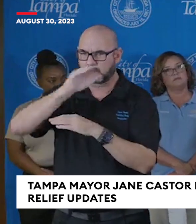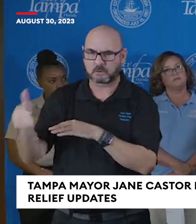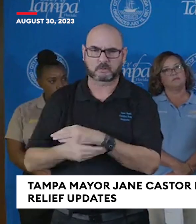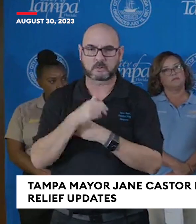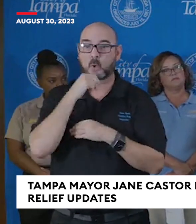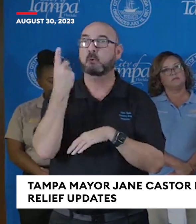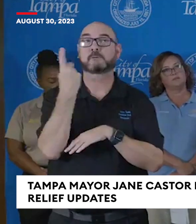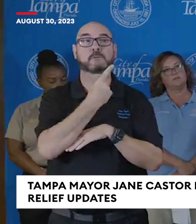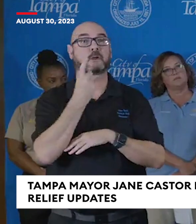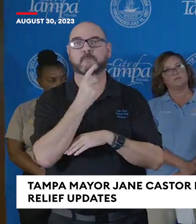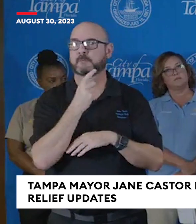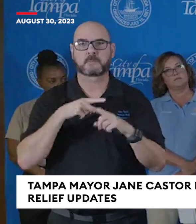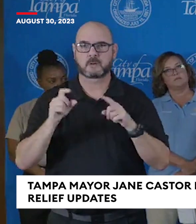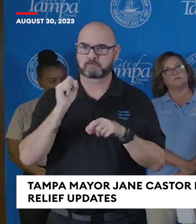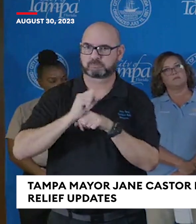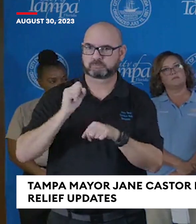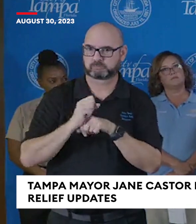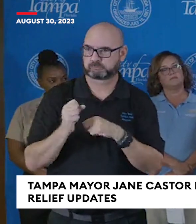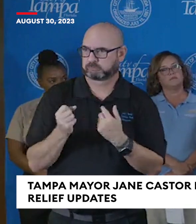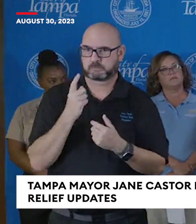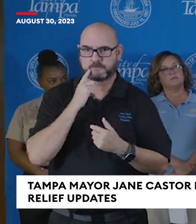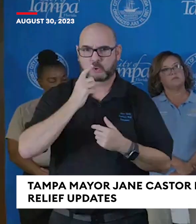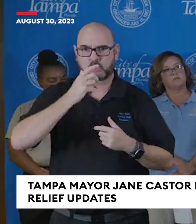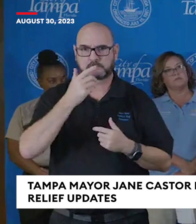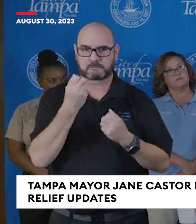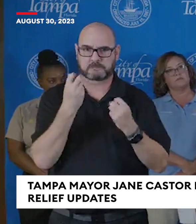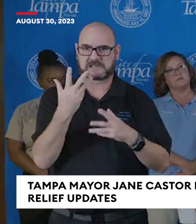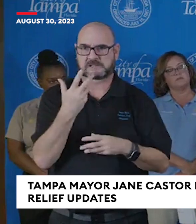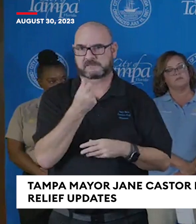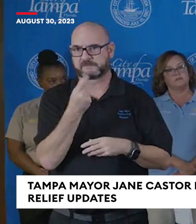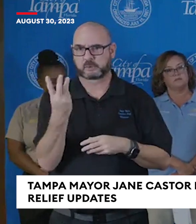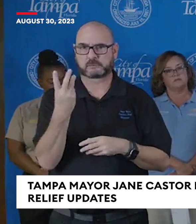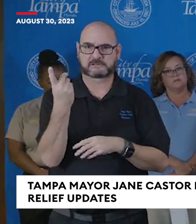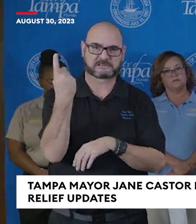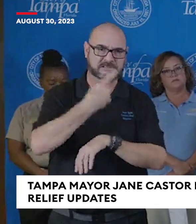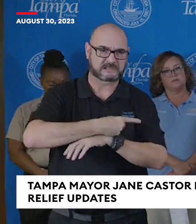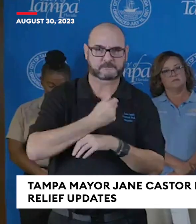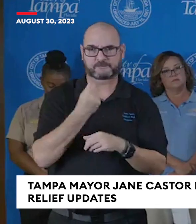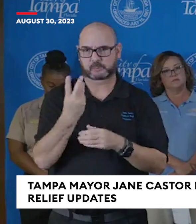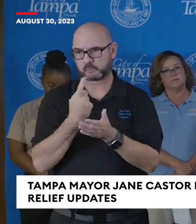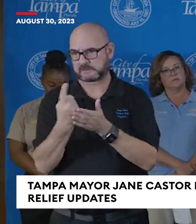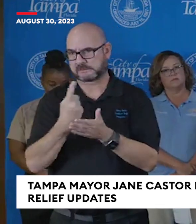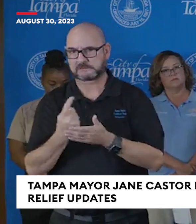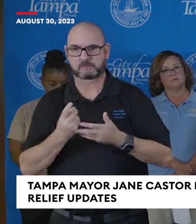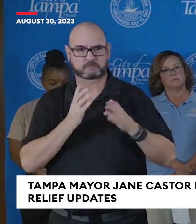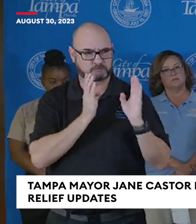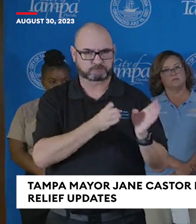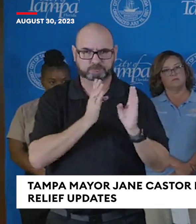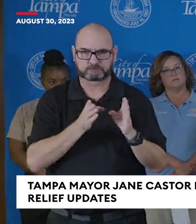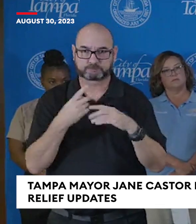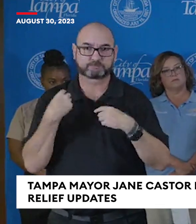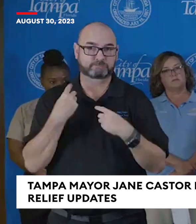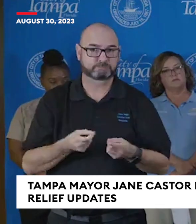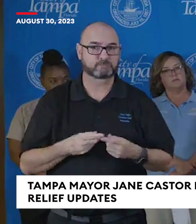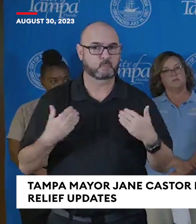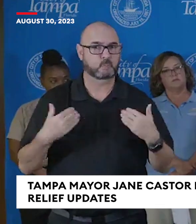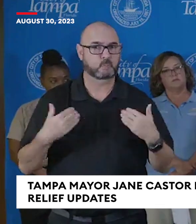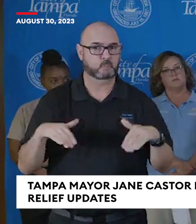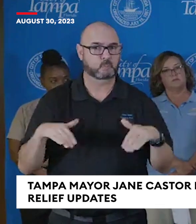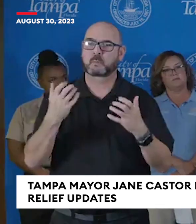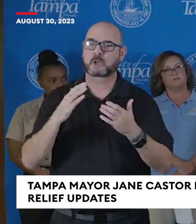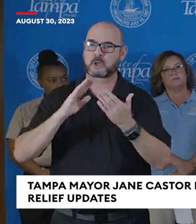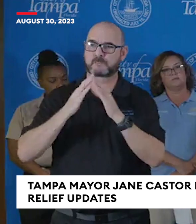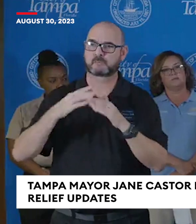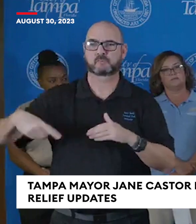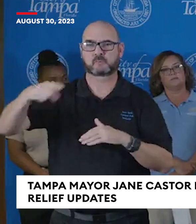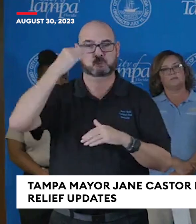have been working days, weeks, and months in preparation for hurricane season. And I want the community